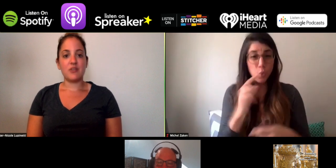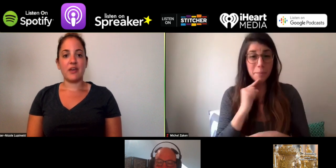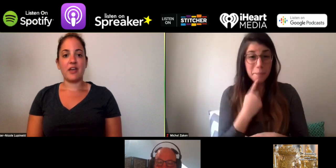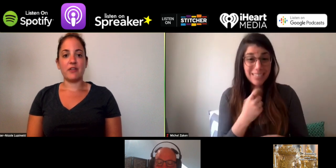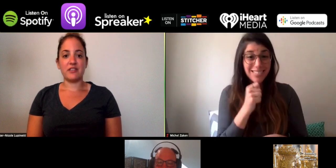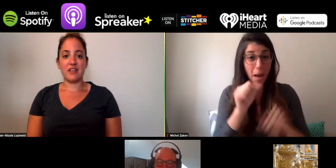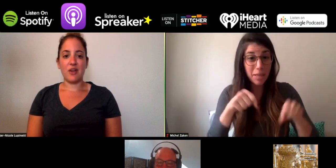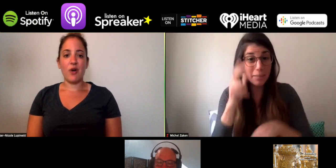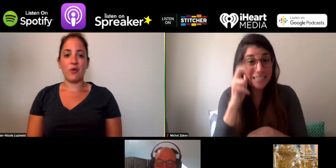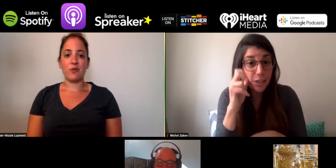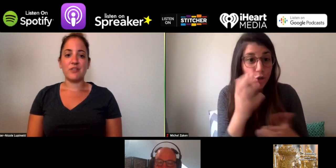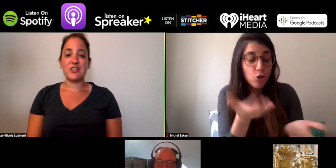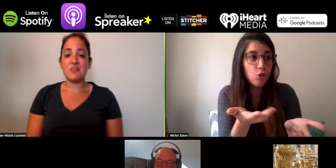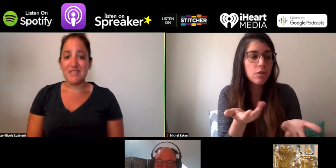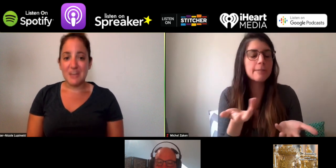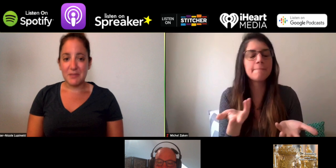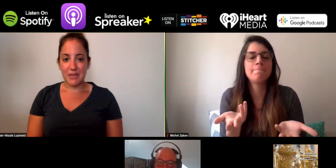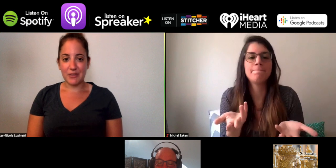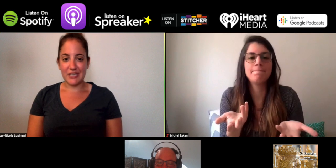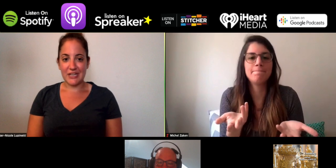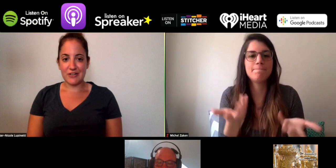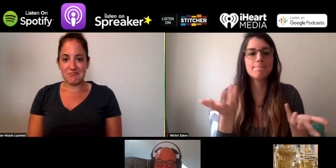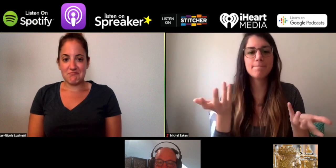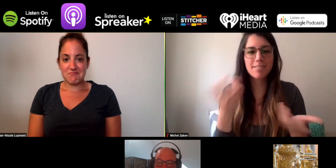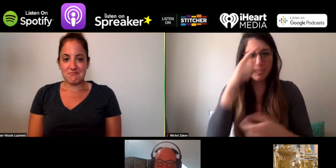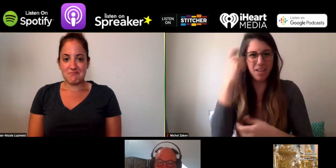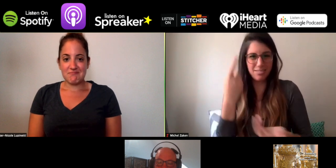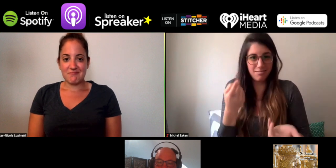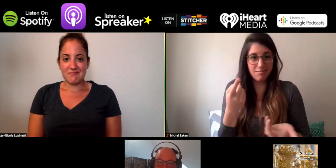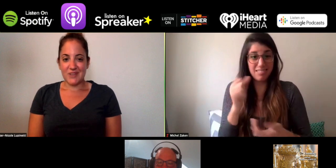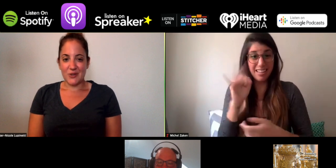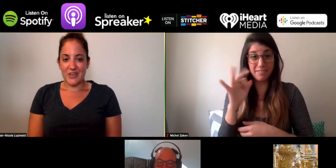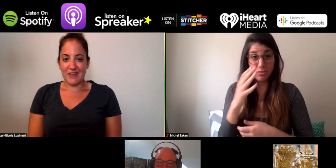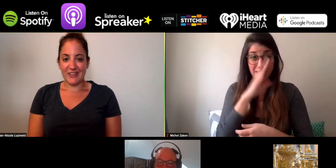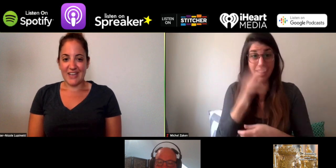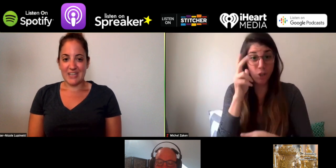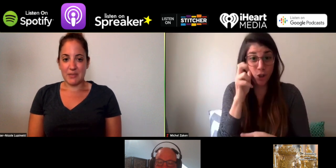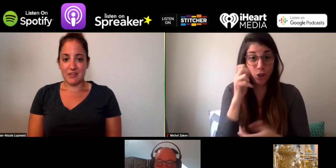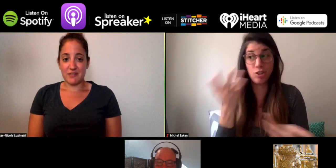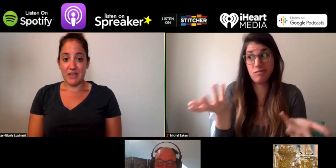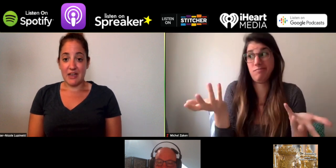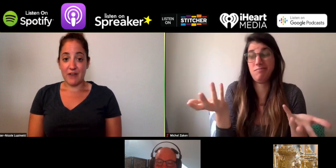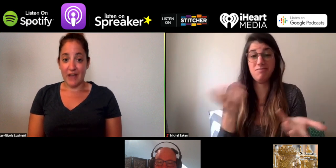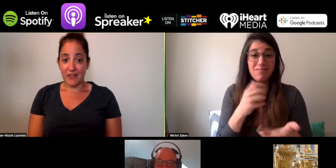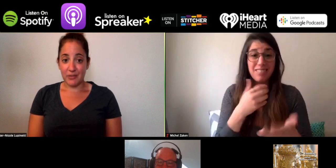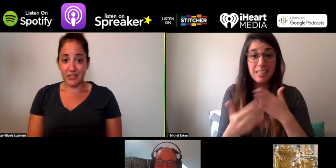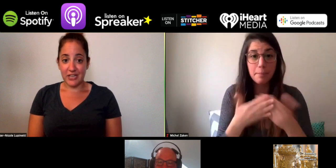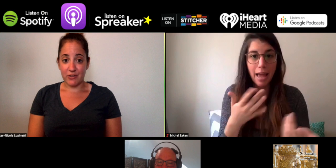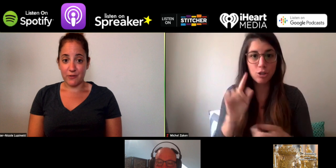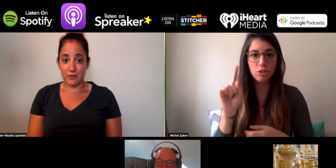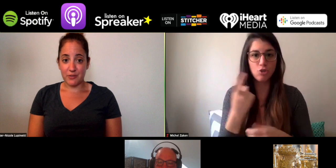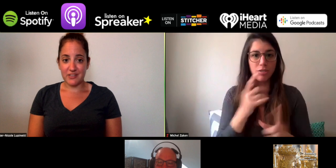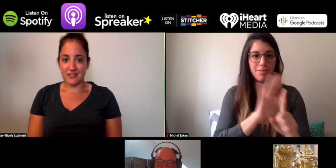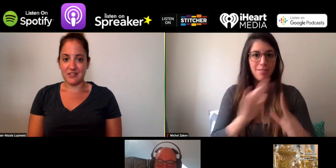So I can't really say, oh, do you miss not being able to hear? You can't really ask that, because if they never had the ability to